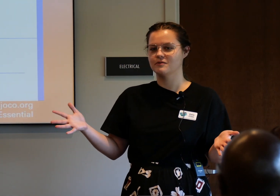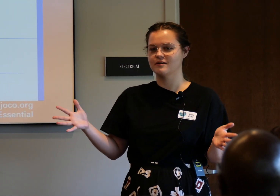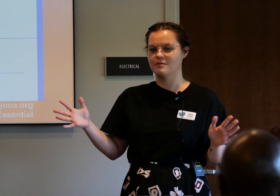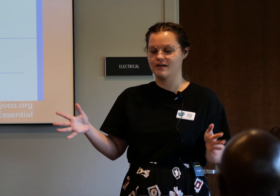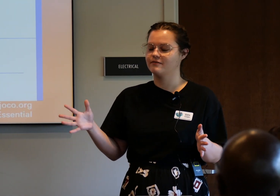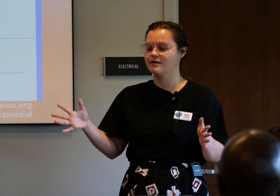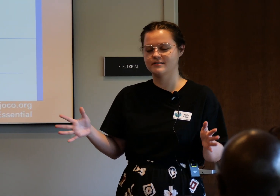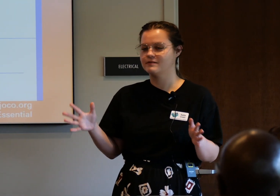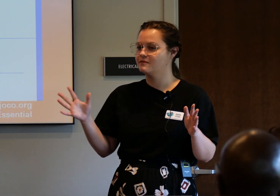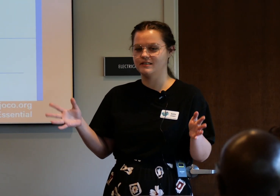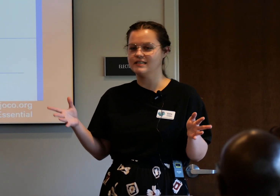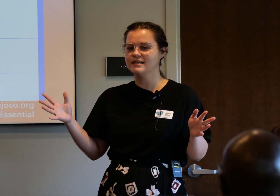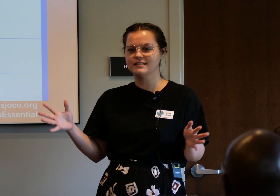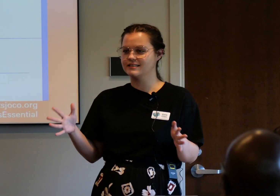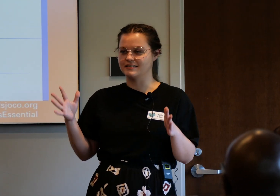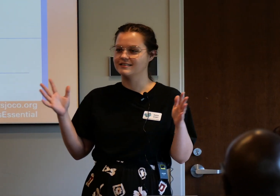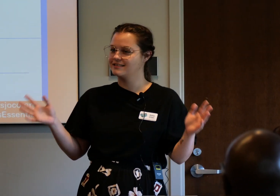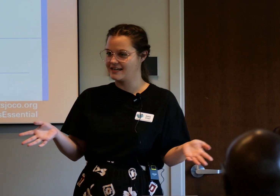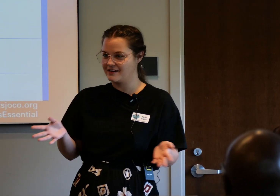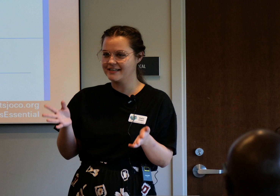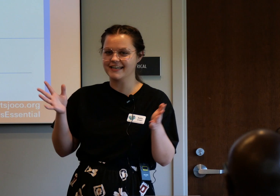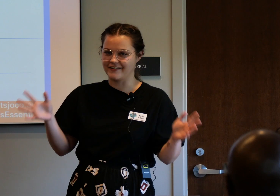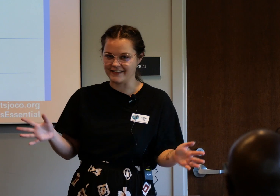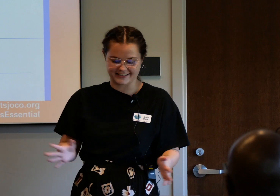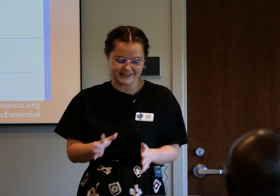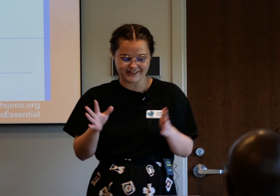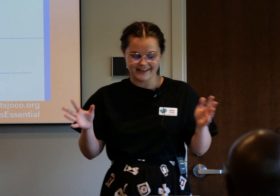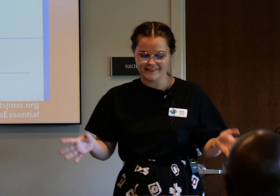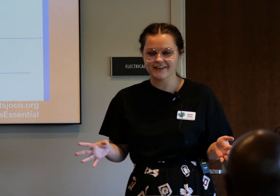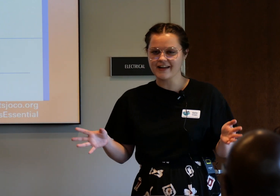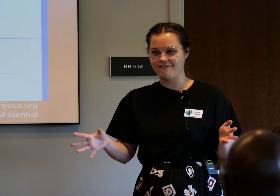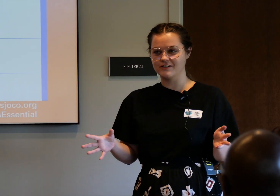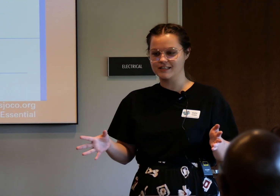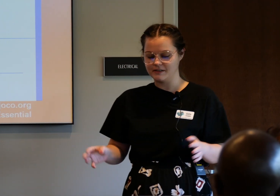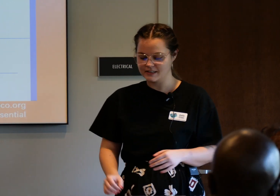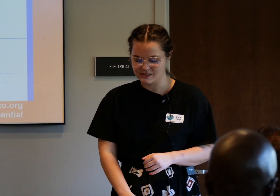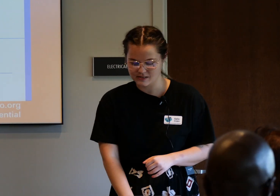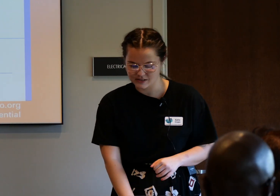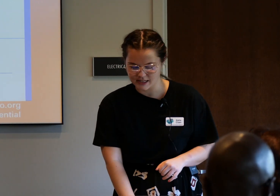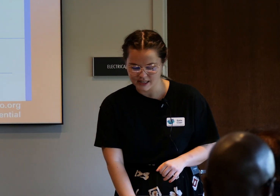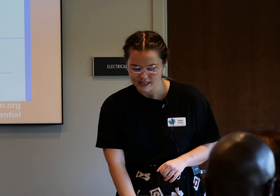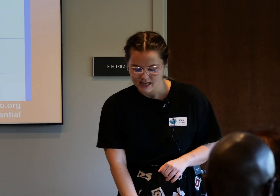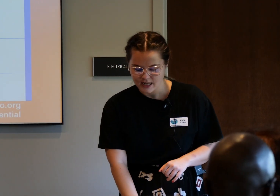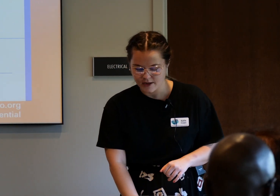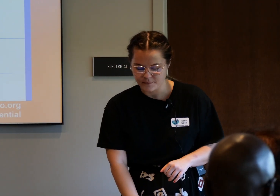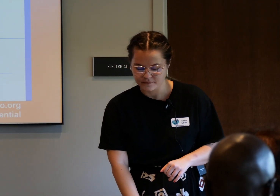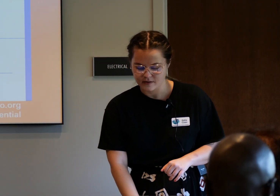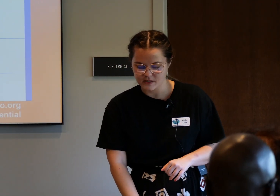know applying for grants can be really tedious and tiring and all that. So we want you to have a good experience with this grant.